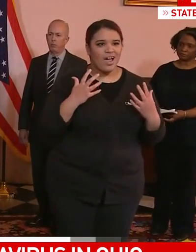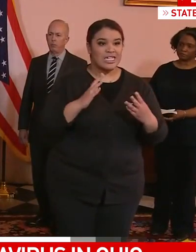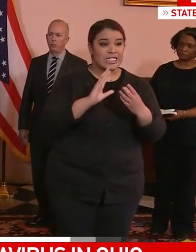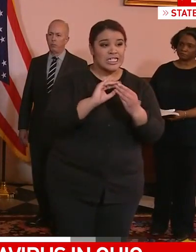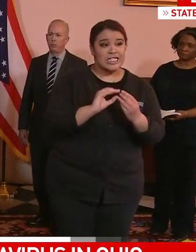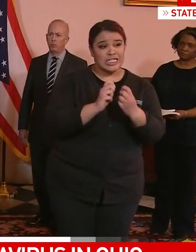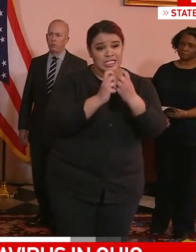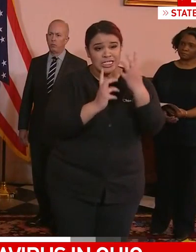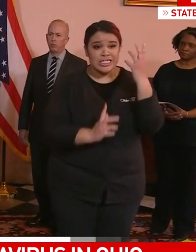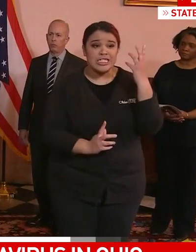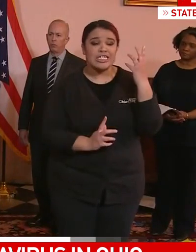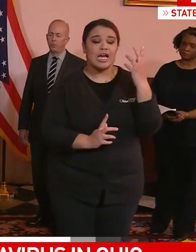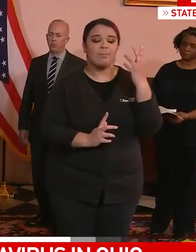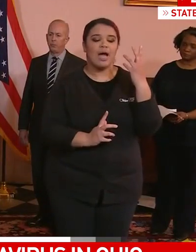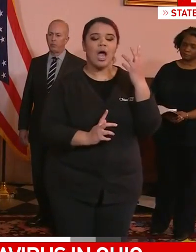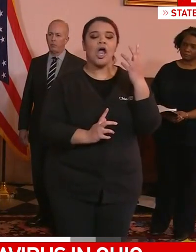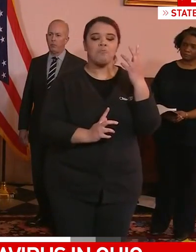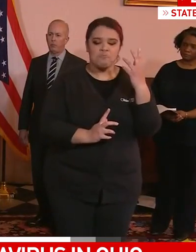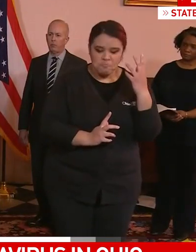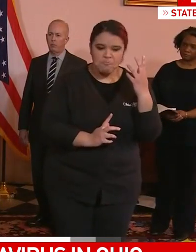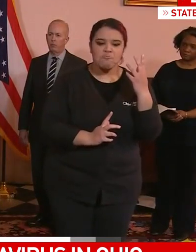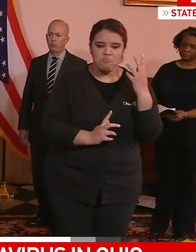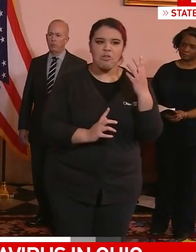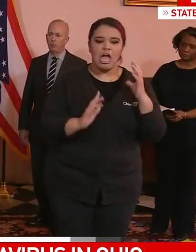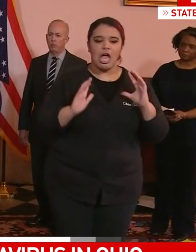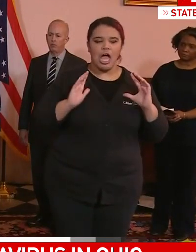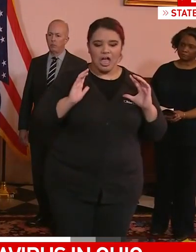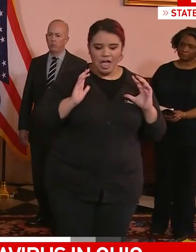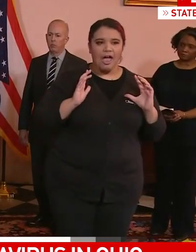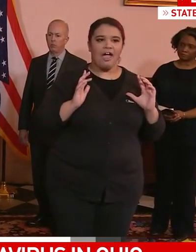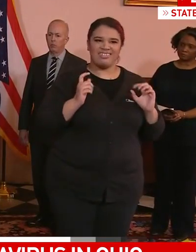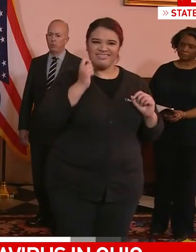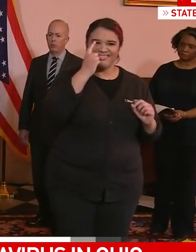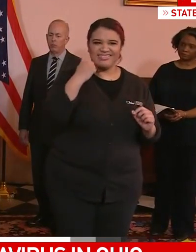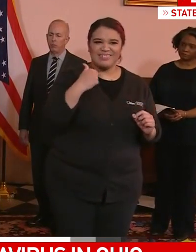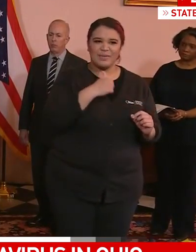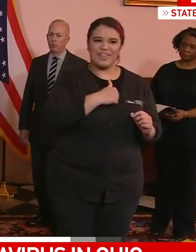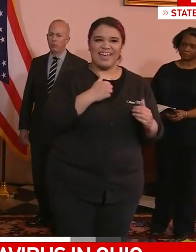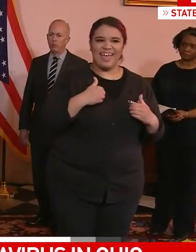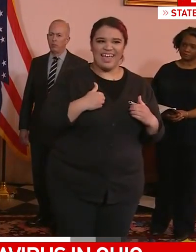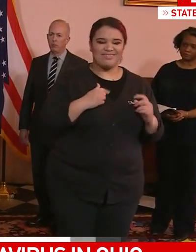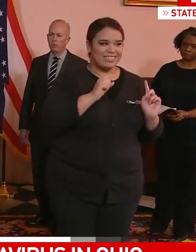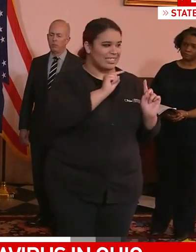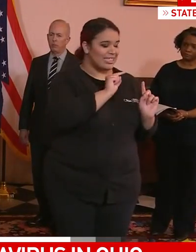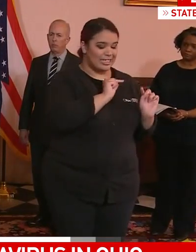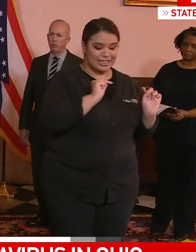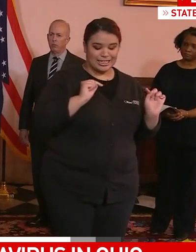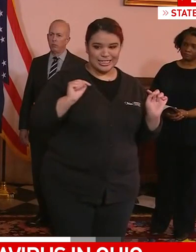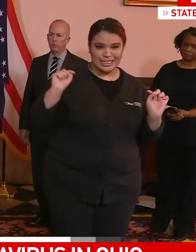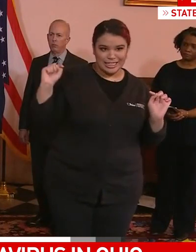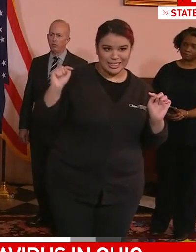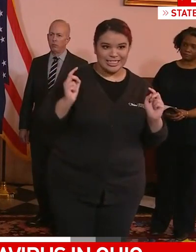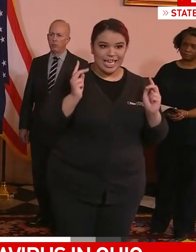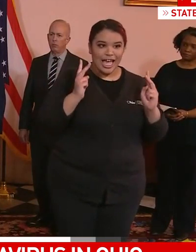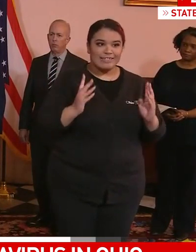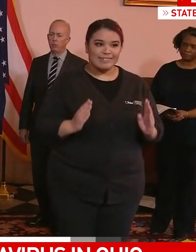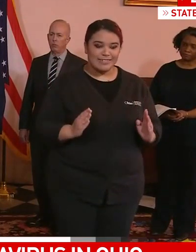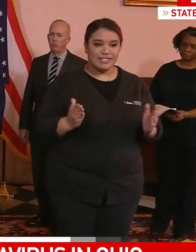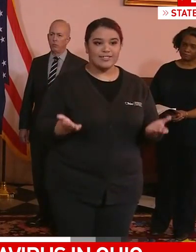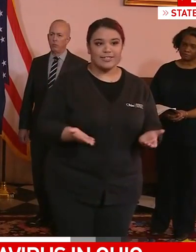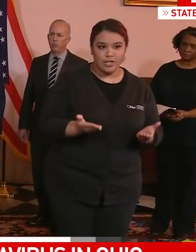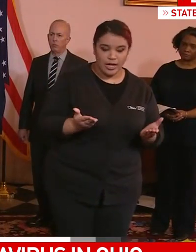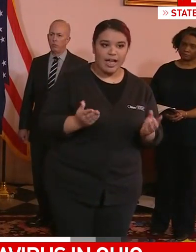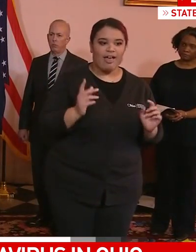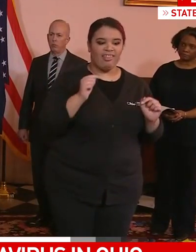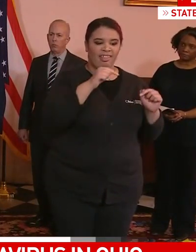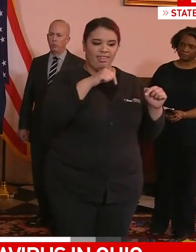have our guests here today who will be talking a lot more about why everything you're doing, every person,